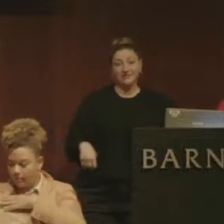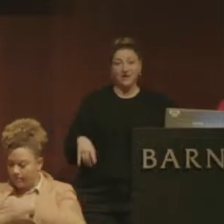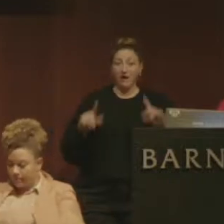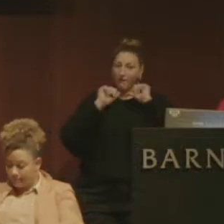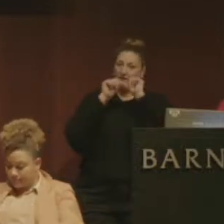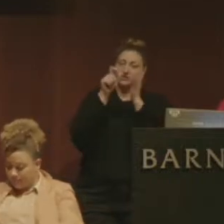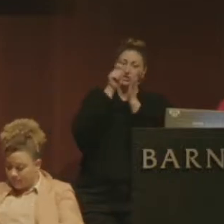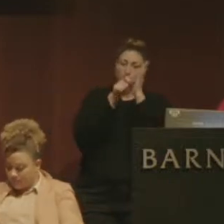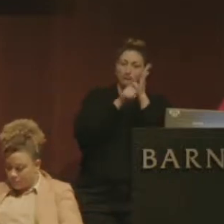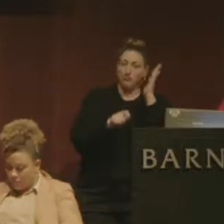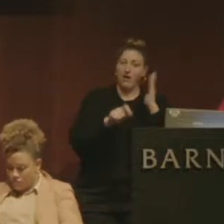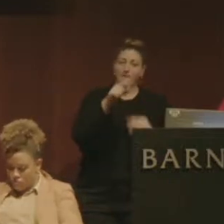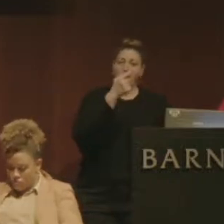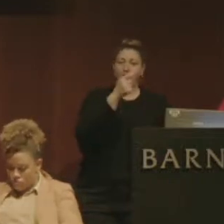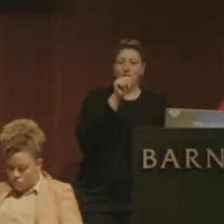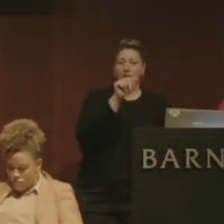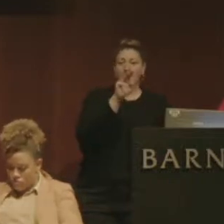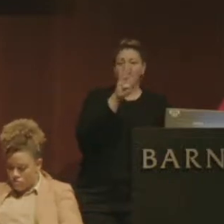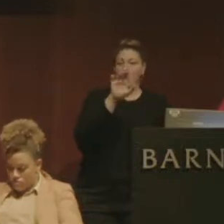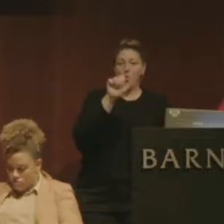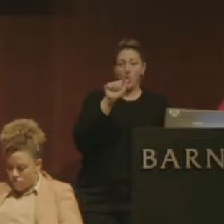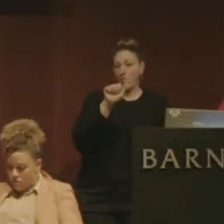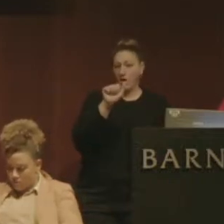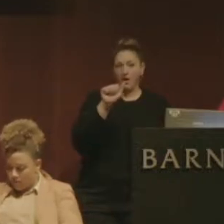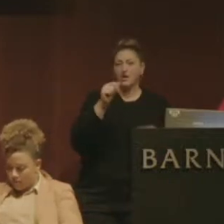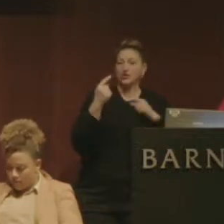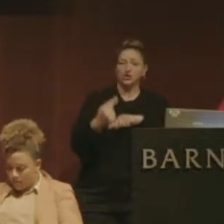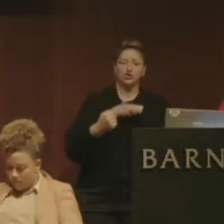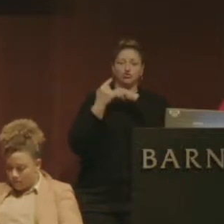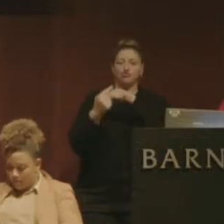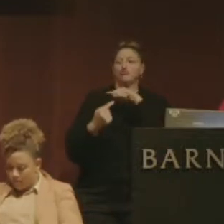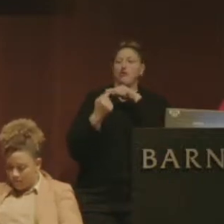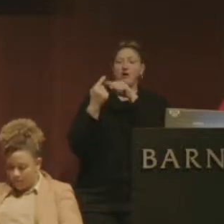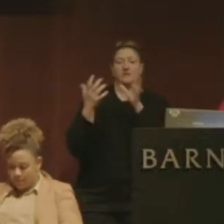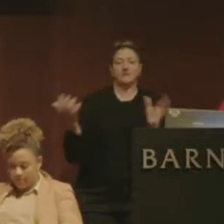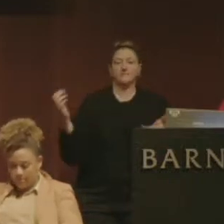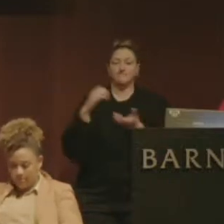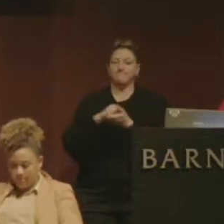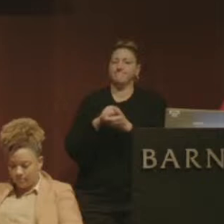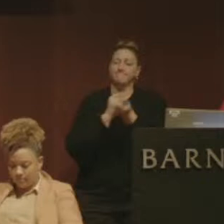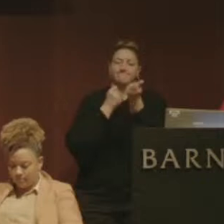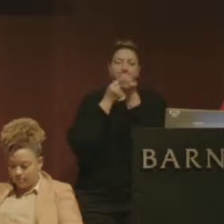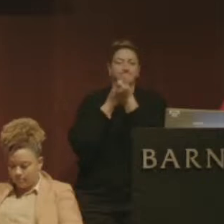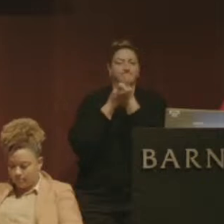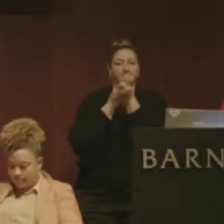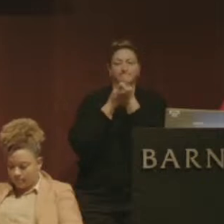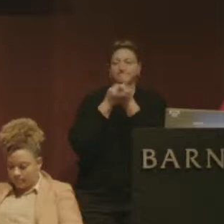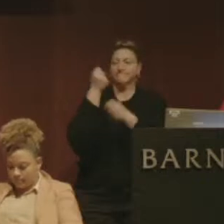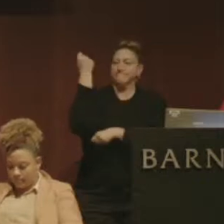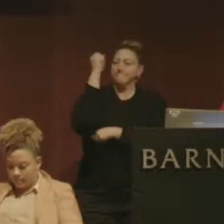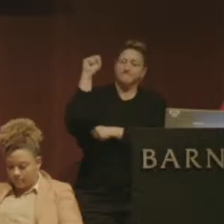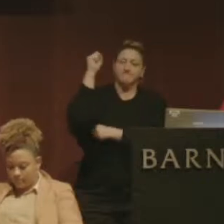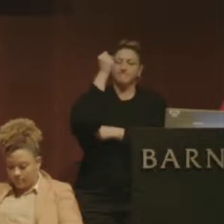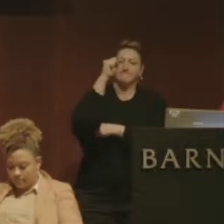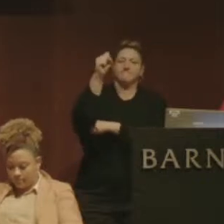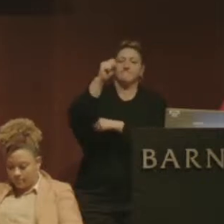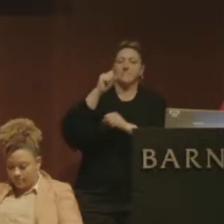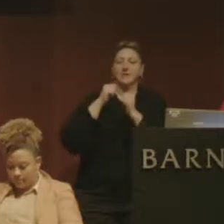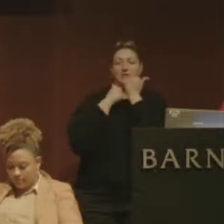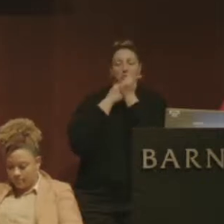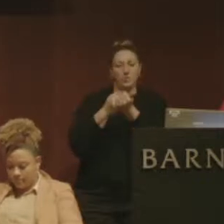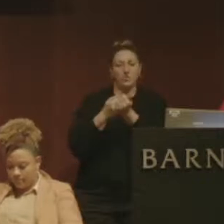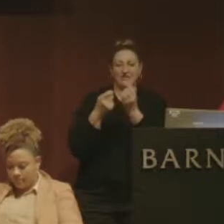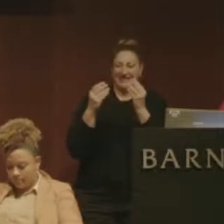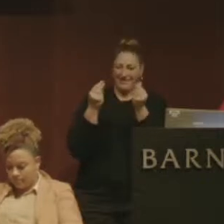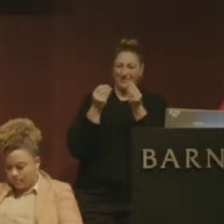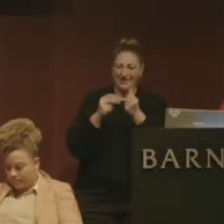write about the Gamboa de Baixo struggle, in solidarity with social movement activists who keep these beach